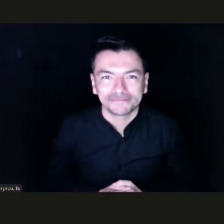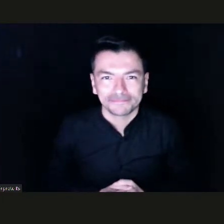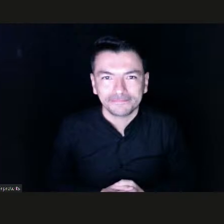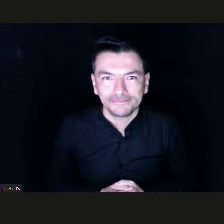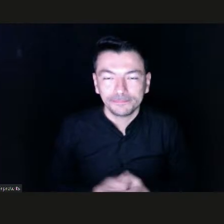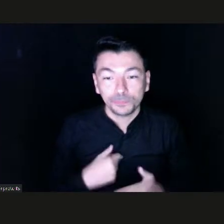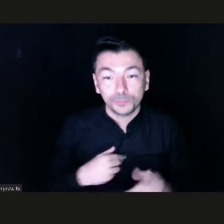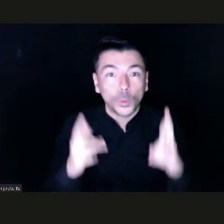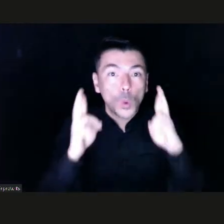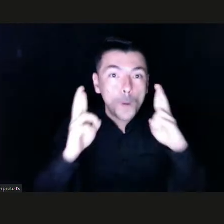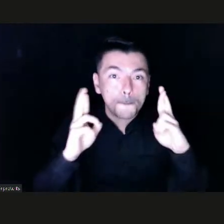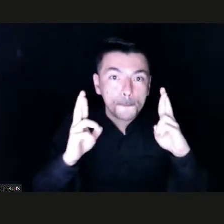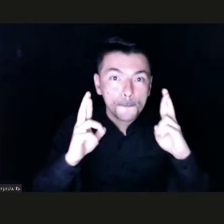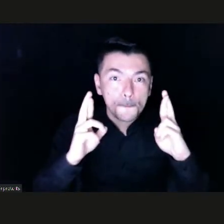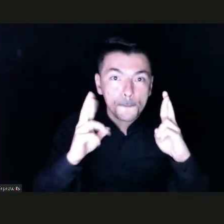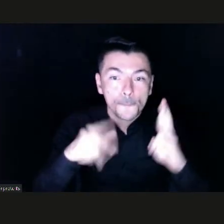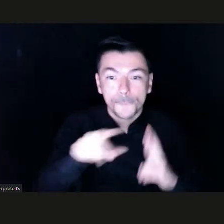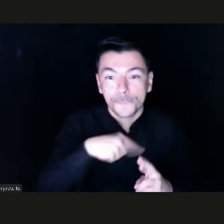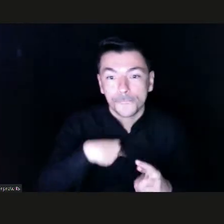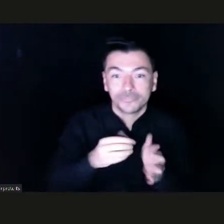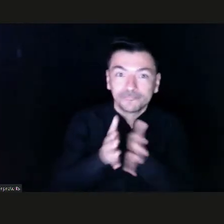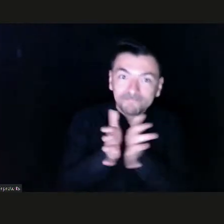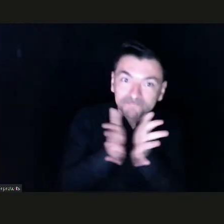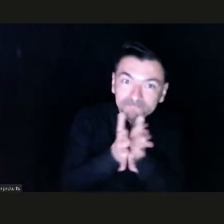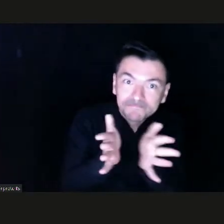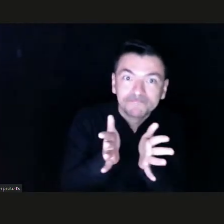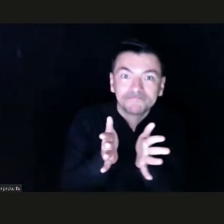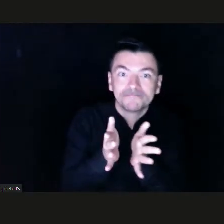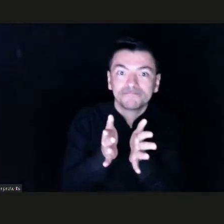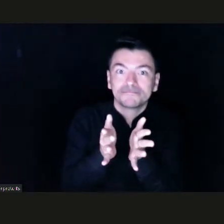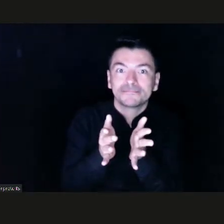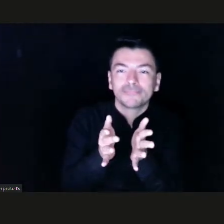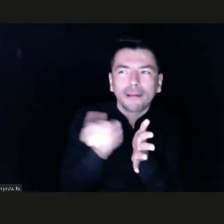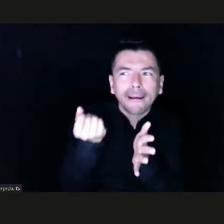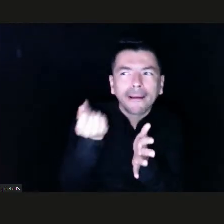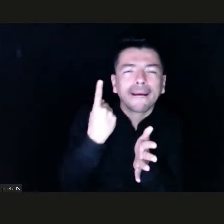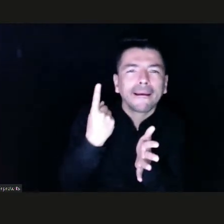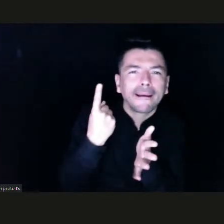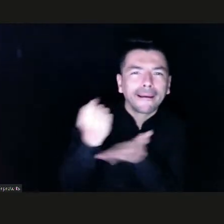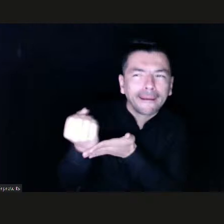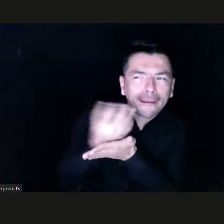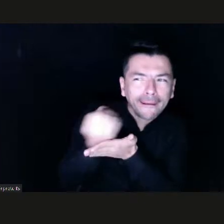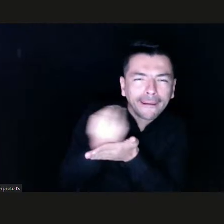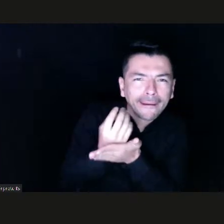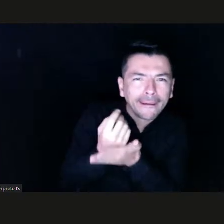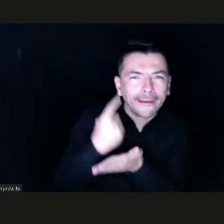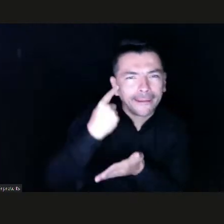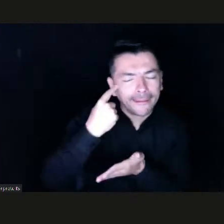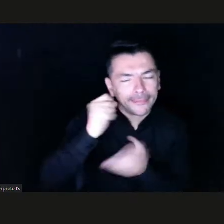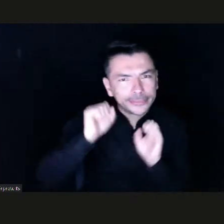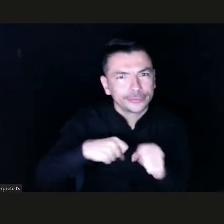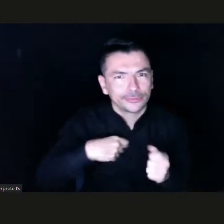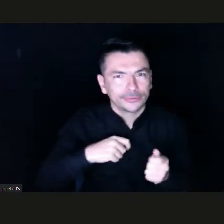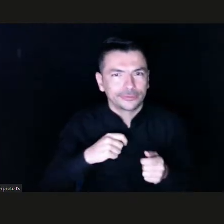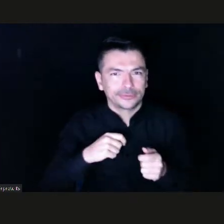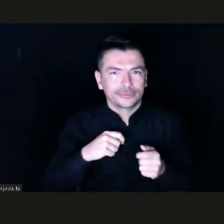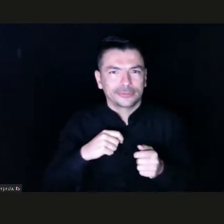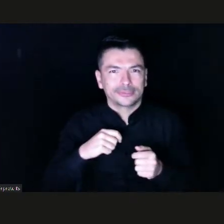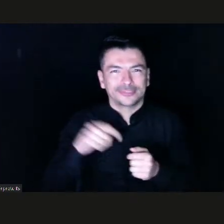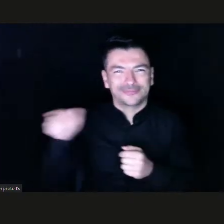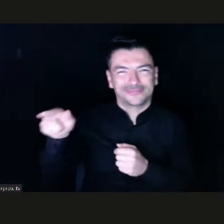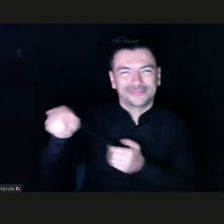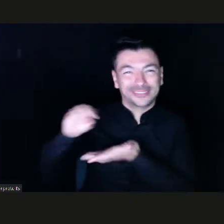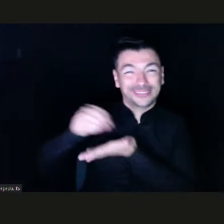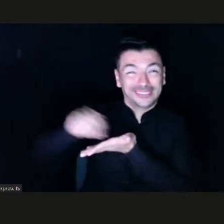of course, a pre-event to the 15th Ministerial Conference of the United Nations Conference on Trade and Development,